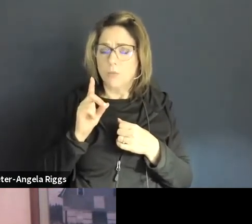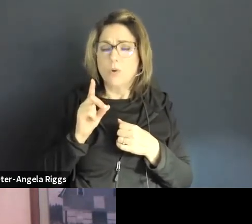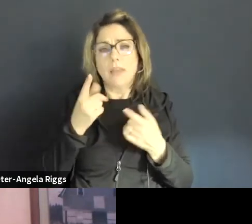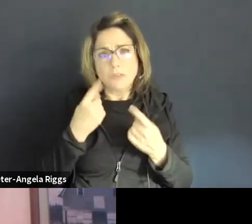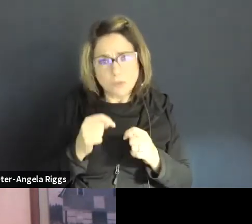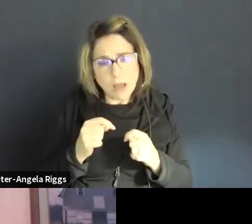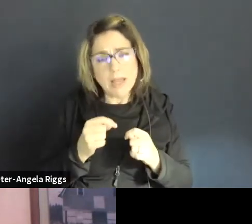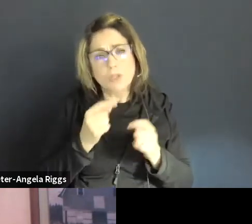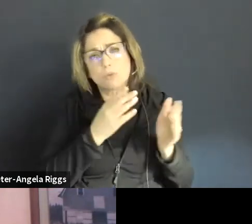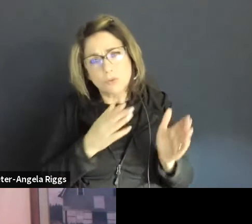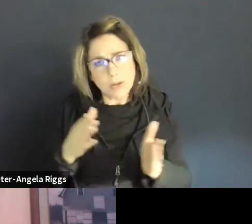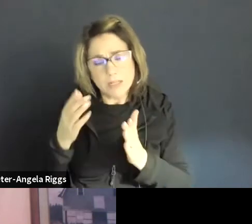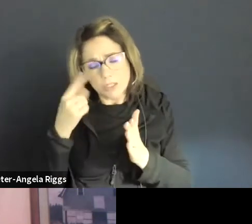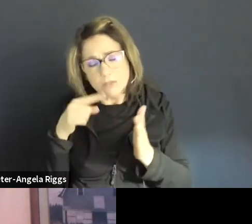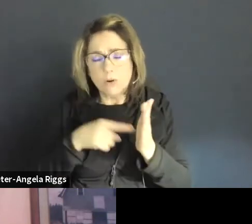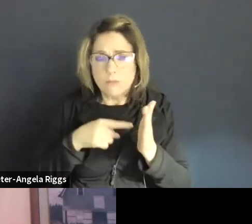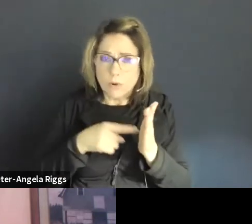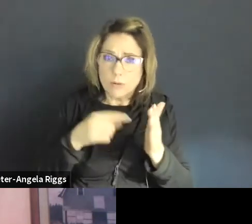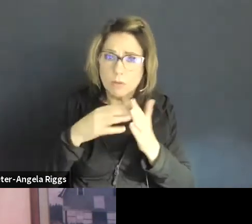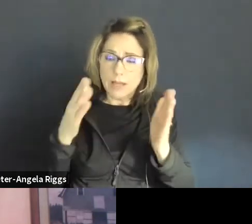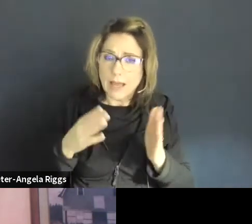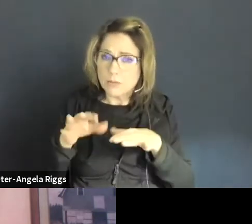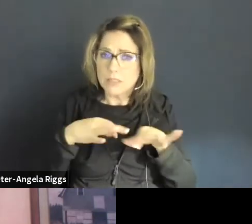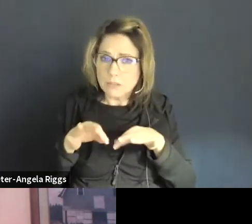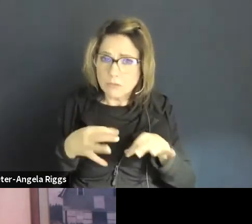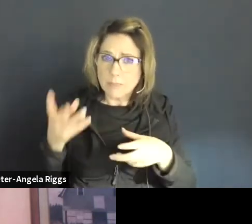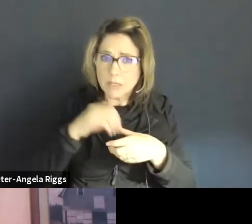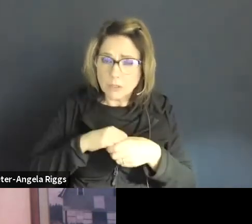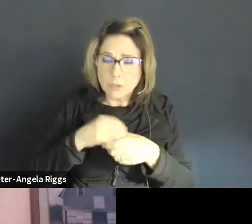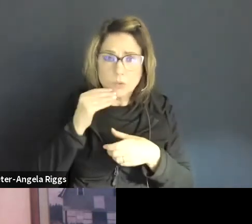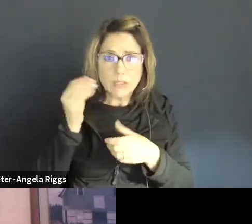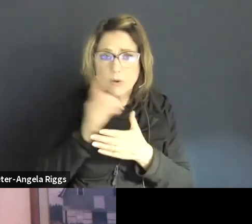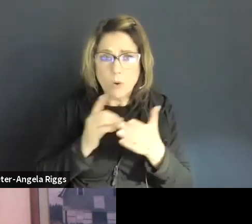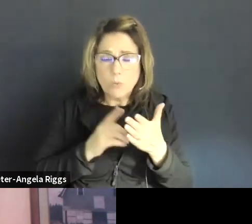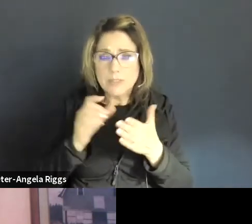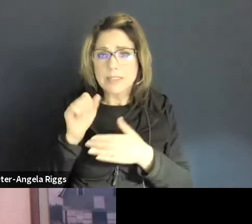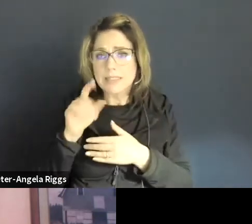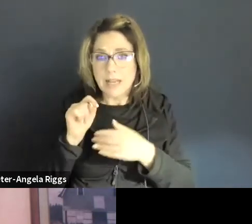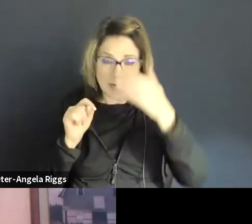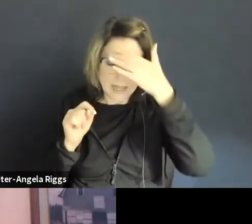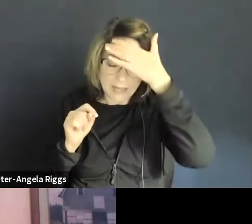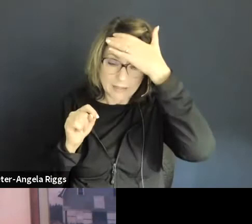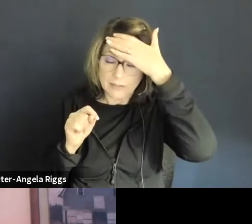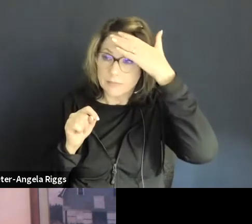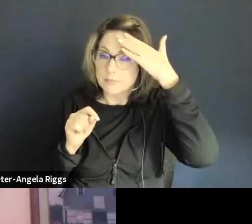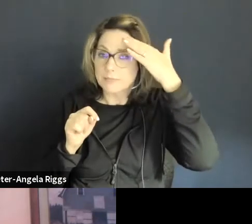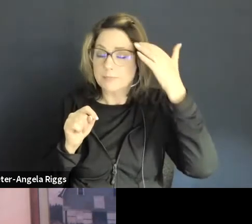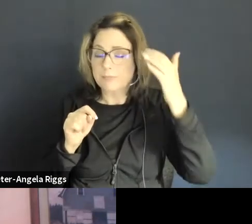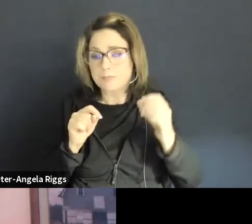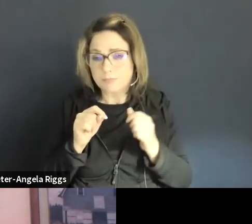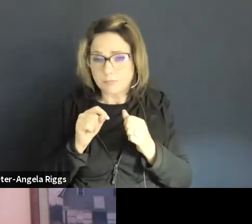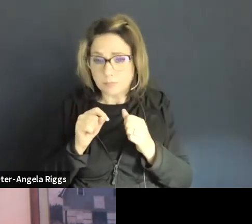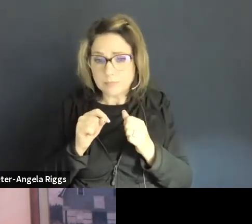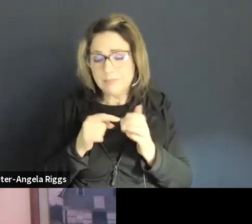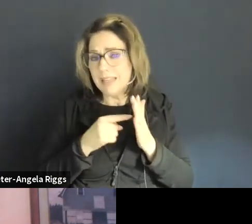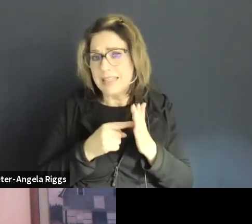accessible housing described in the Inclusive Home Design Act, AKA the Eleanor Smith Act? For